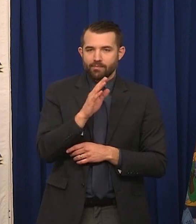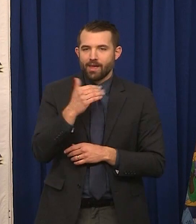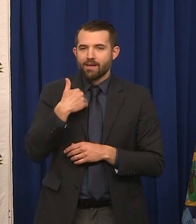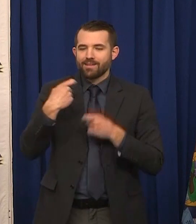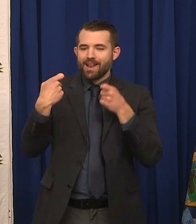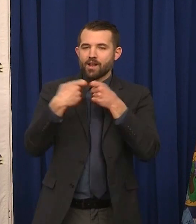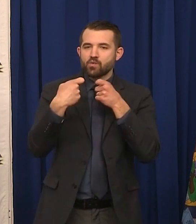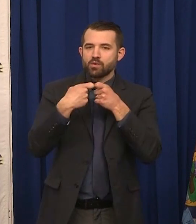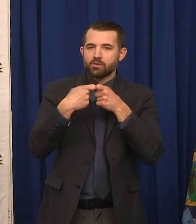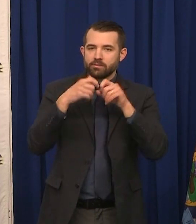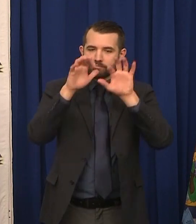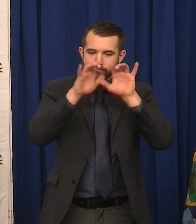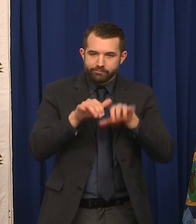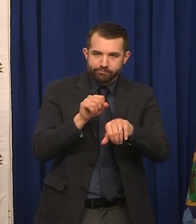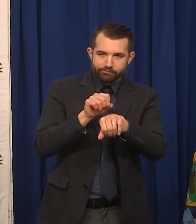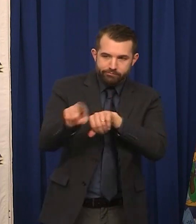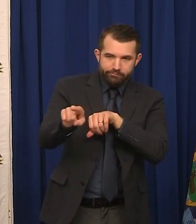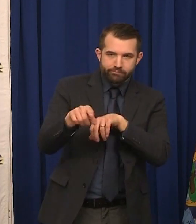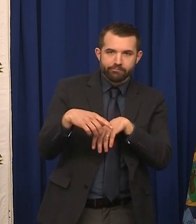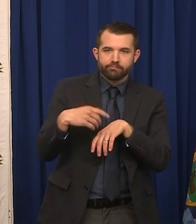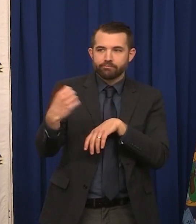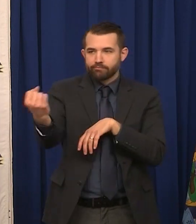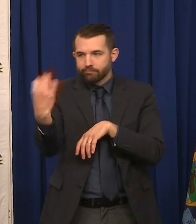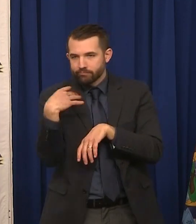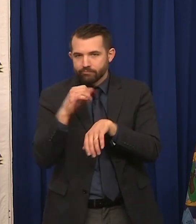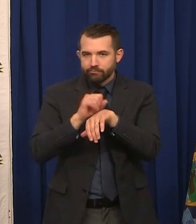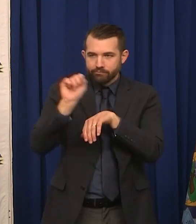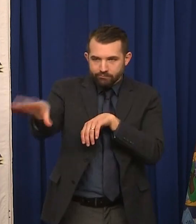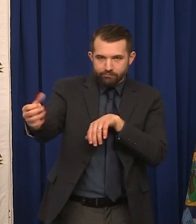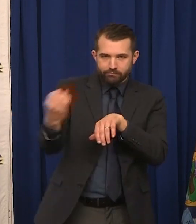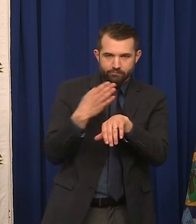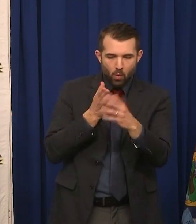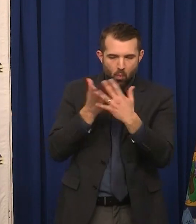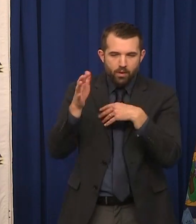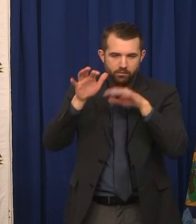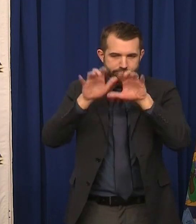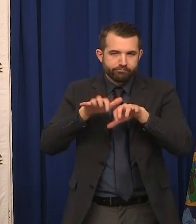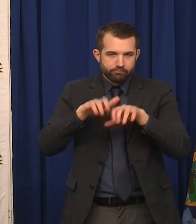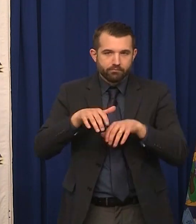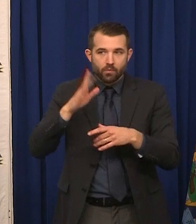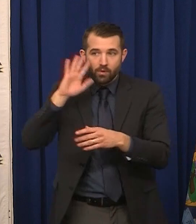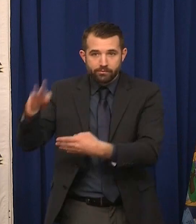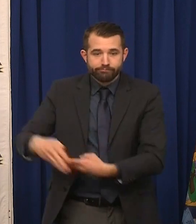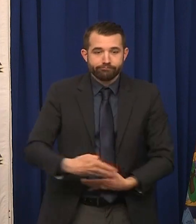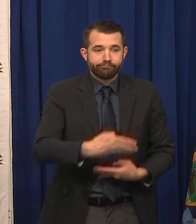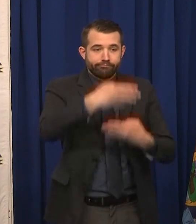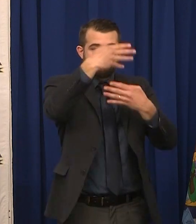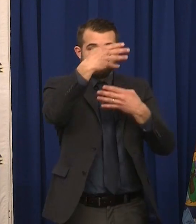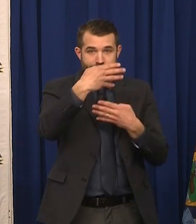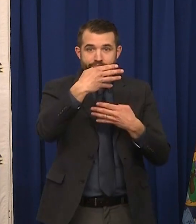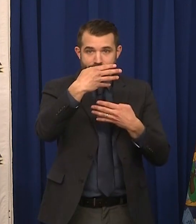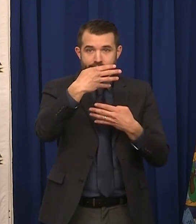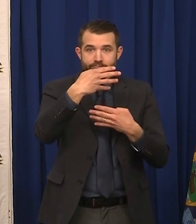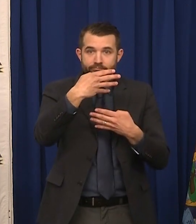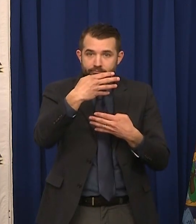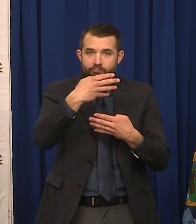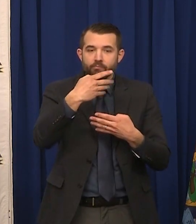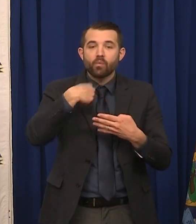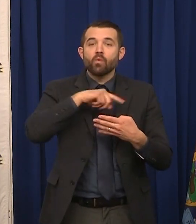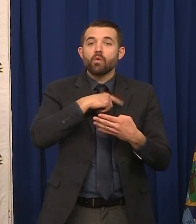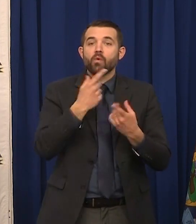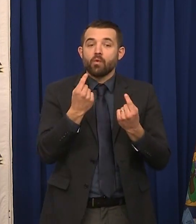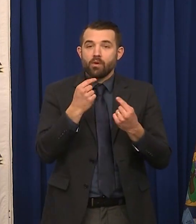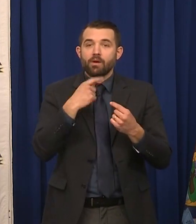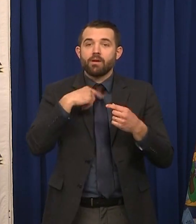system, send us updates on who they've tested. Or, sorry, they send us an update that they have tested certain